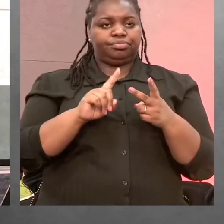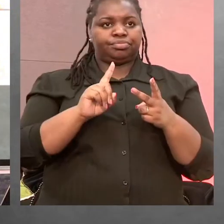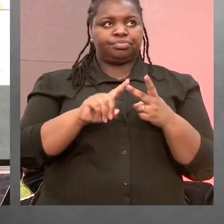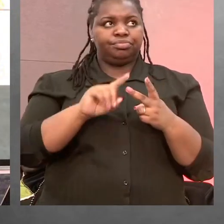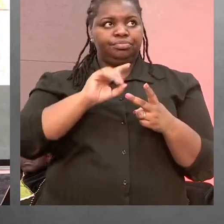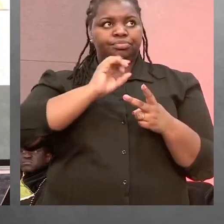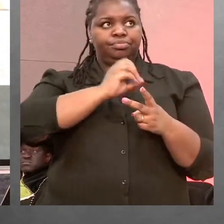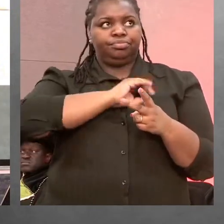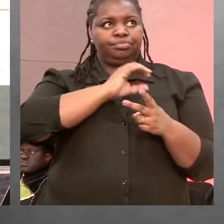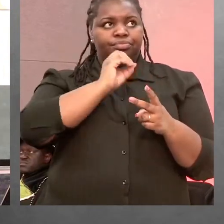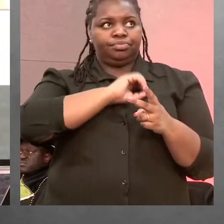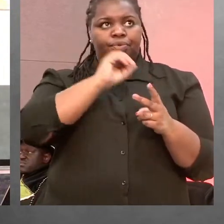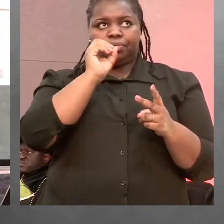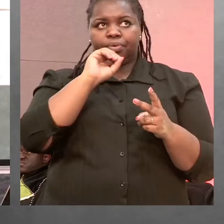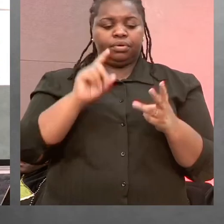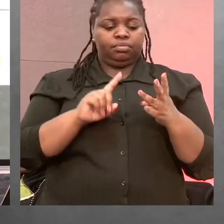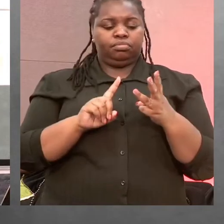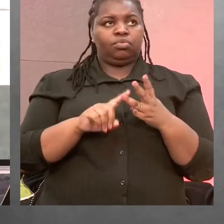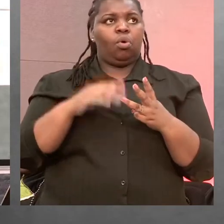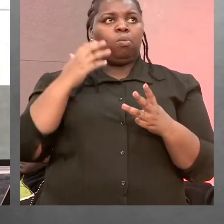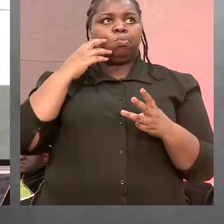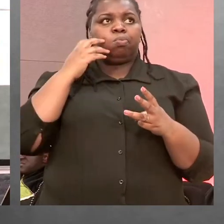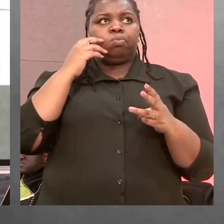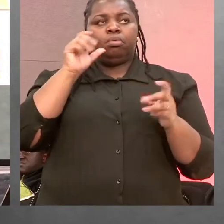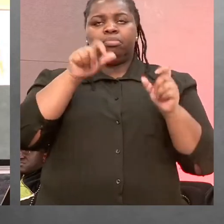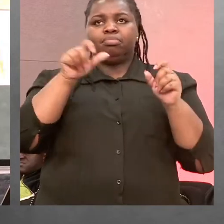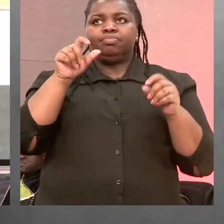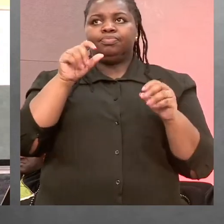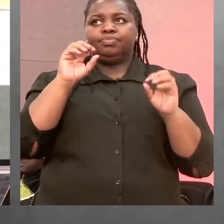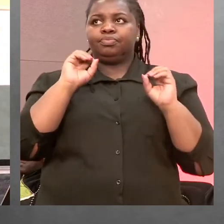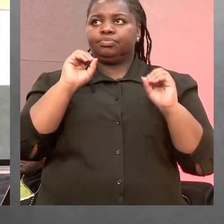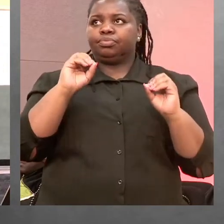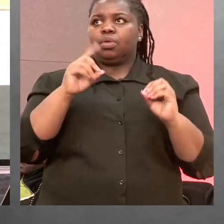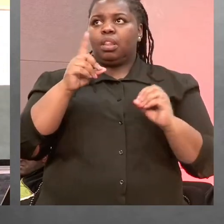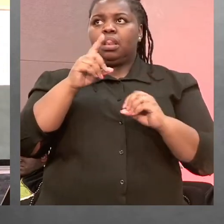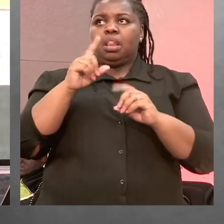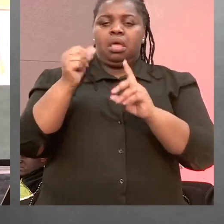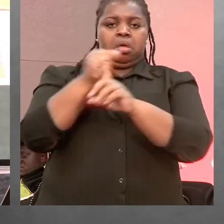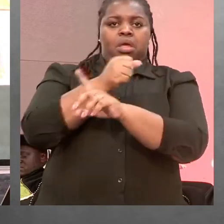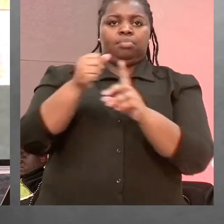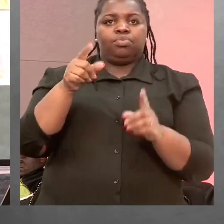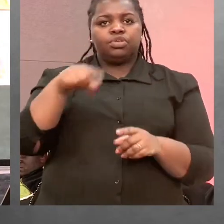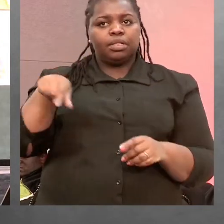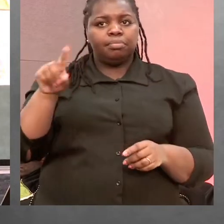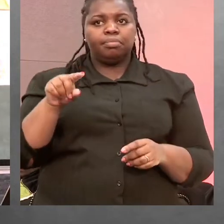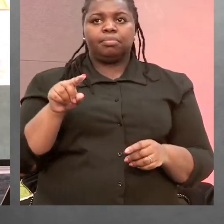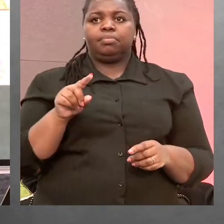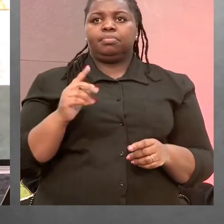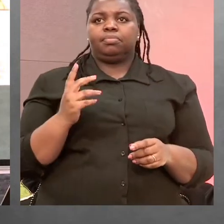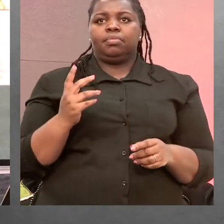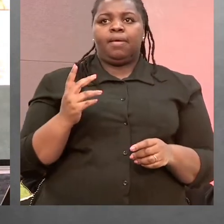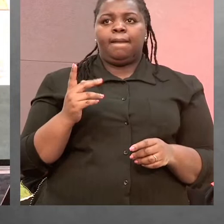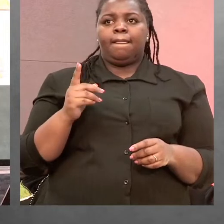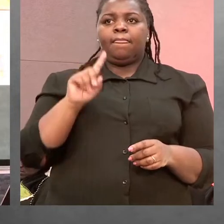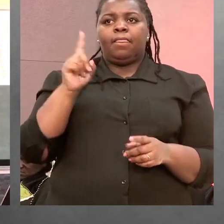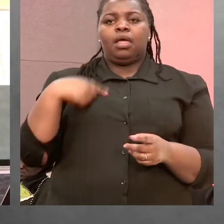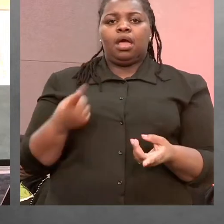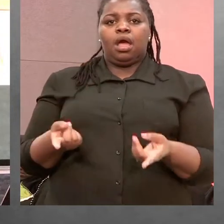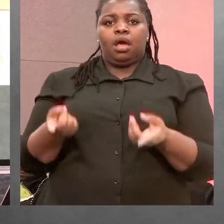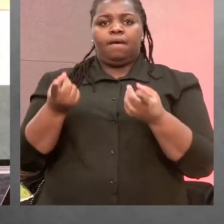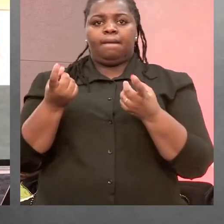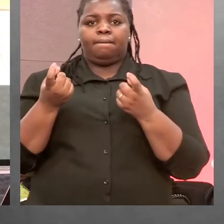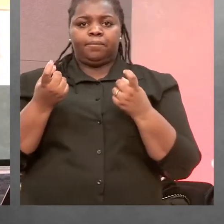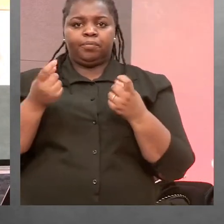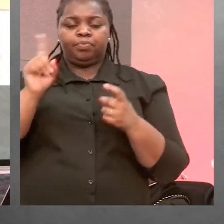inferior. There was no issue of white people who were superior to to them what I call the illusion